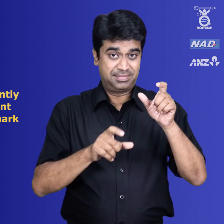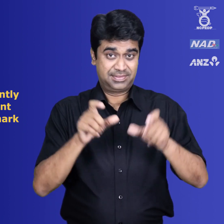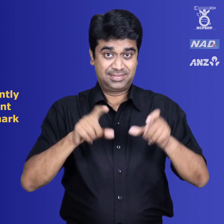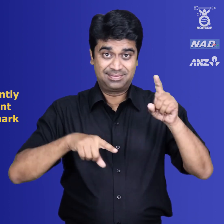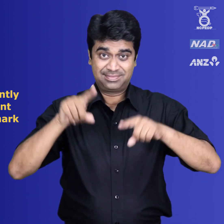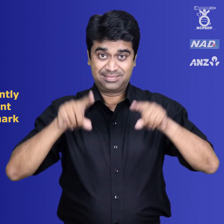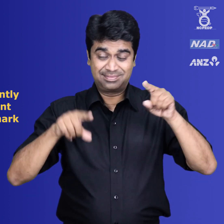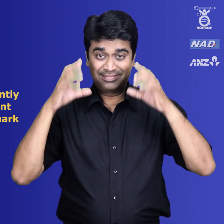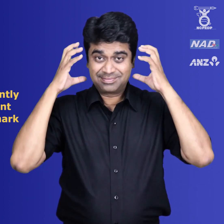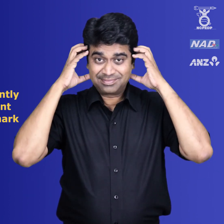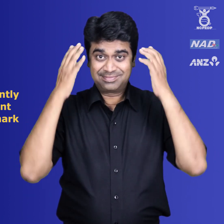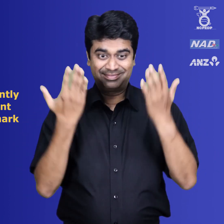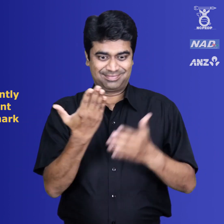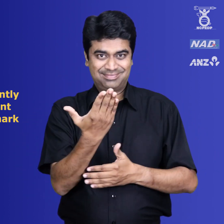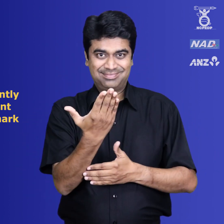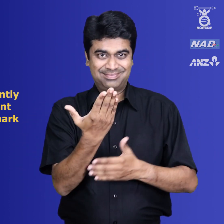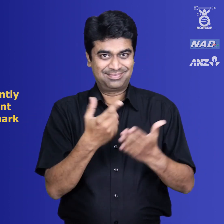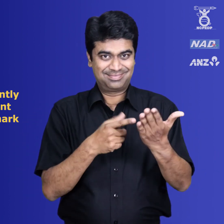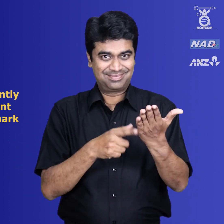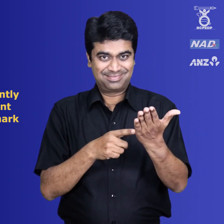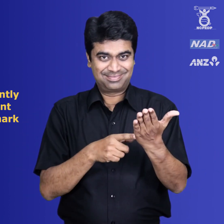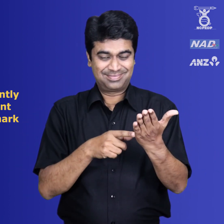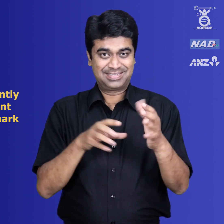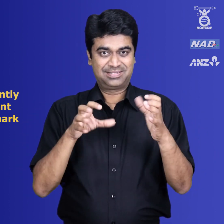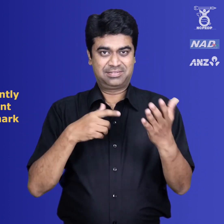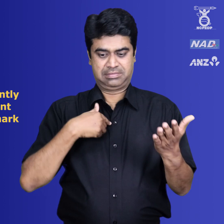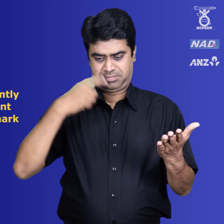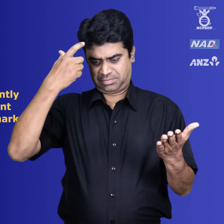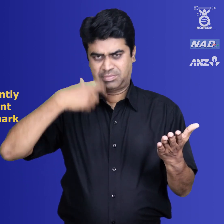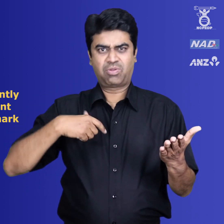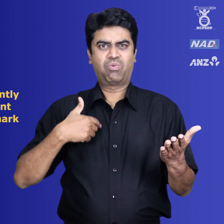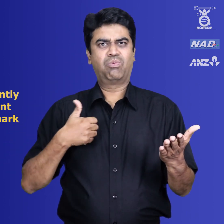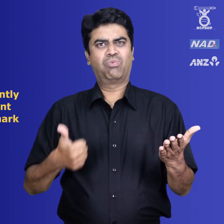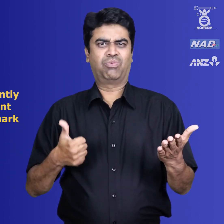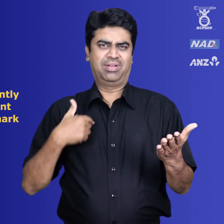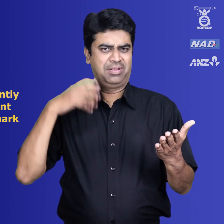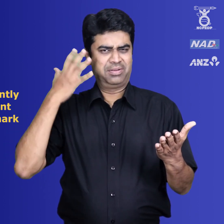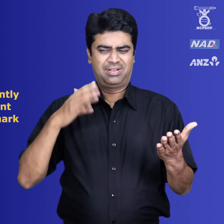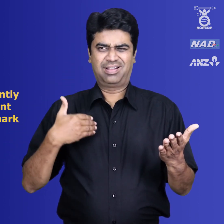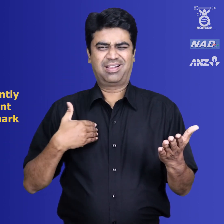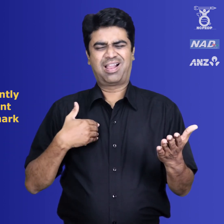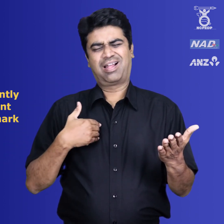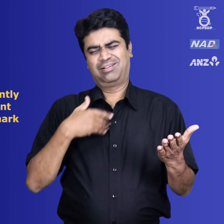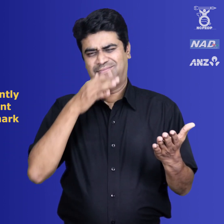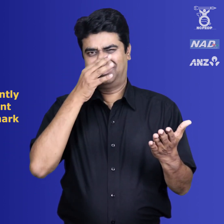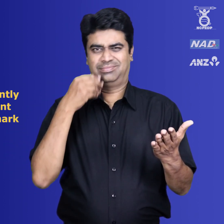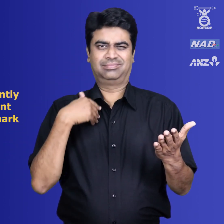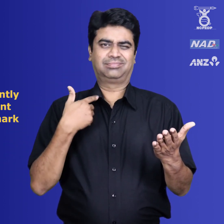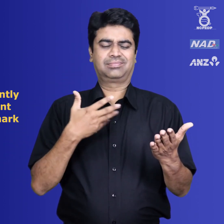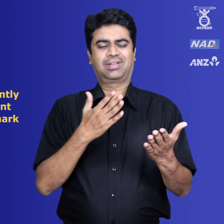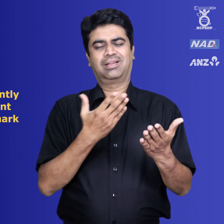Punishment for fraudulently availing any benefit meant for persons with benchmark disabilities.